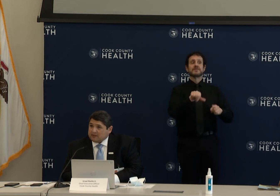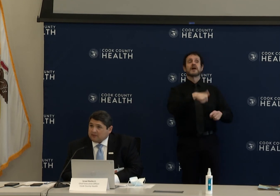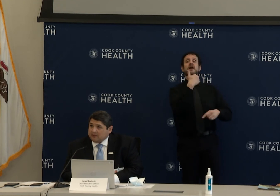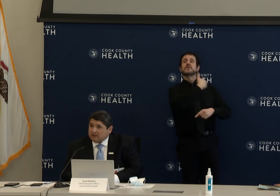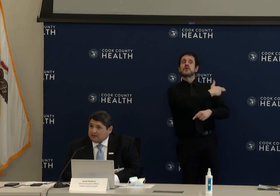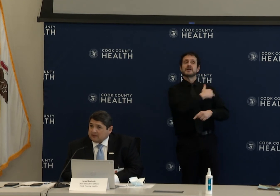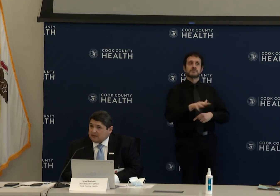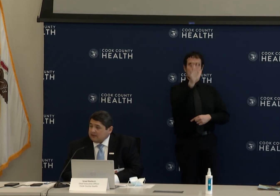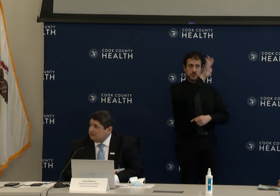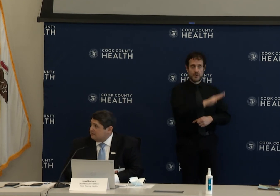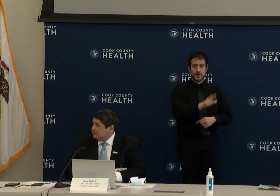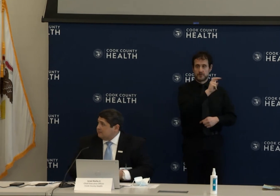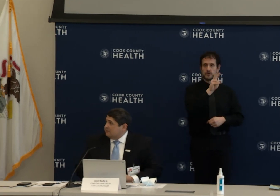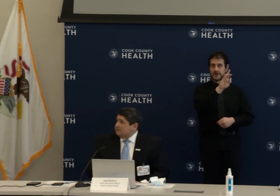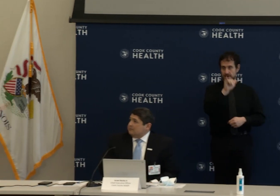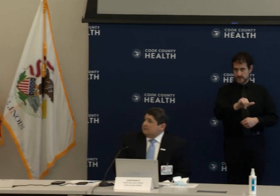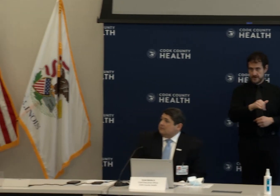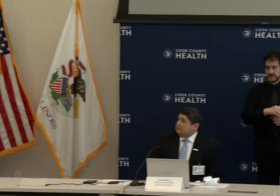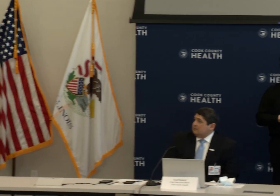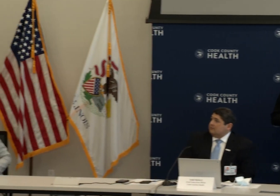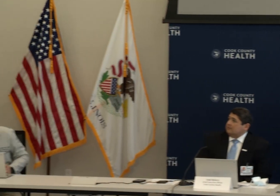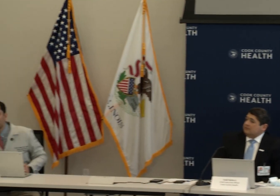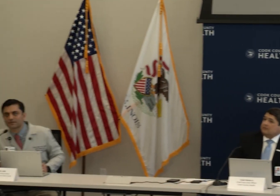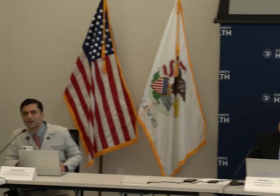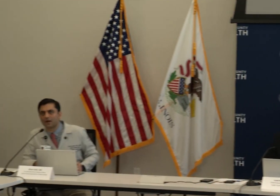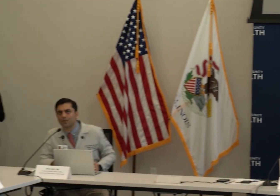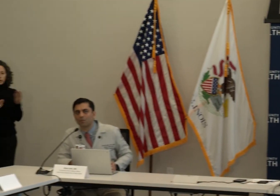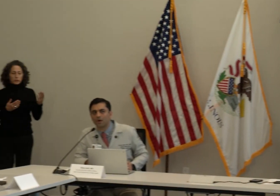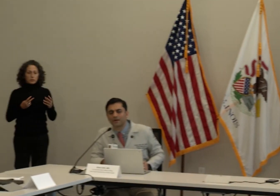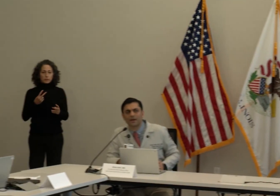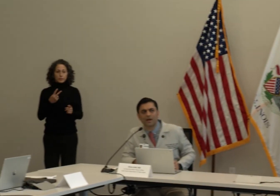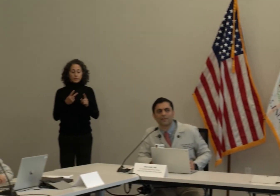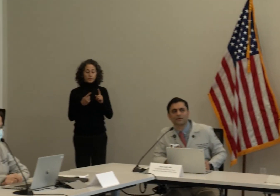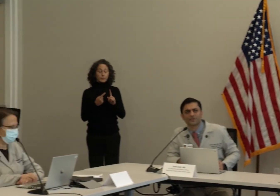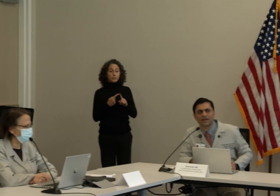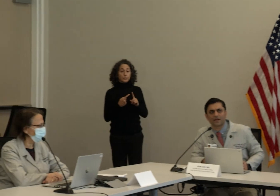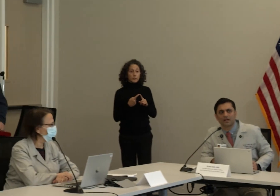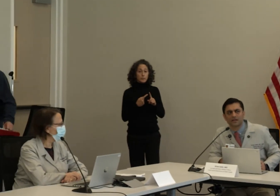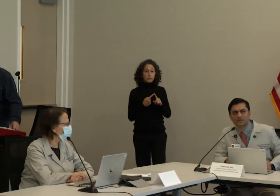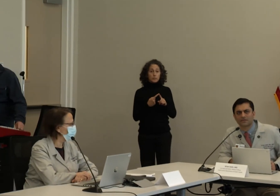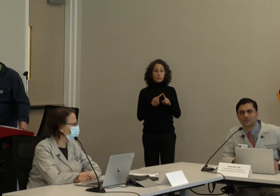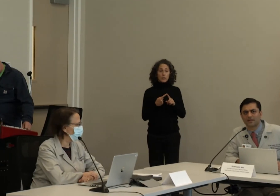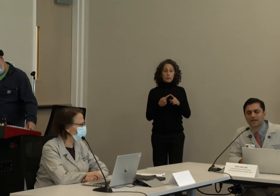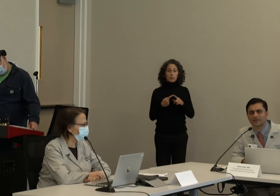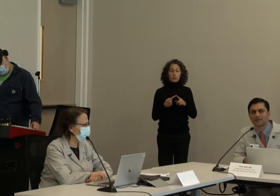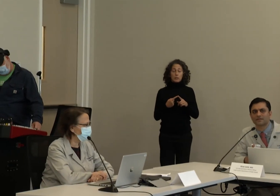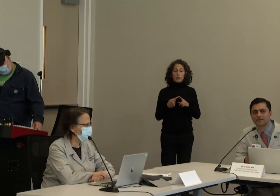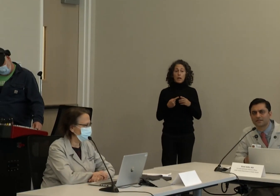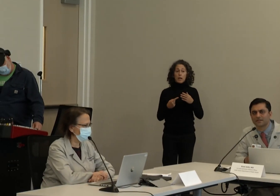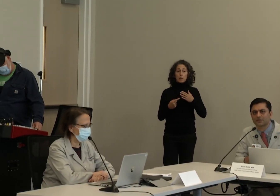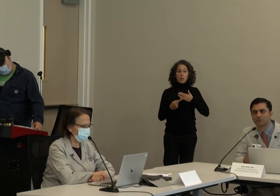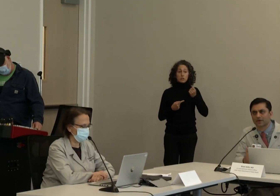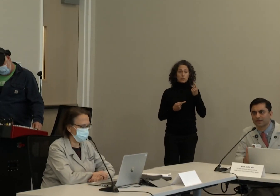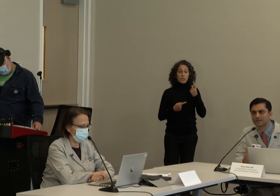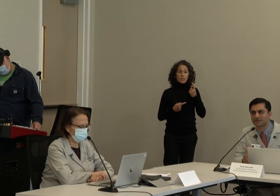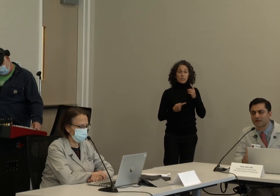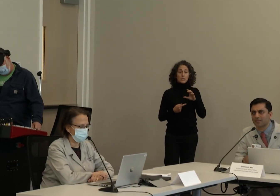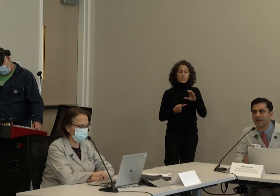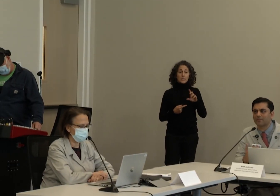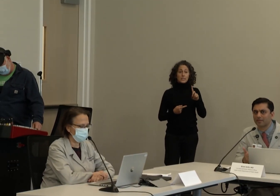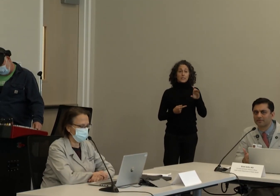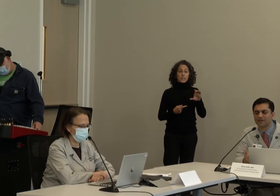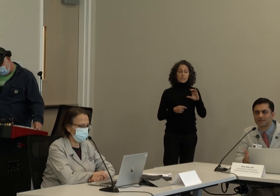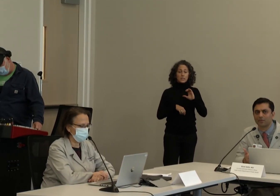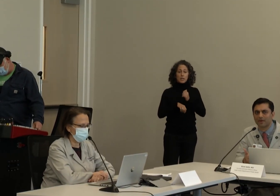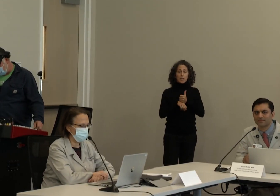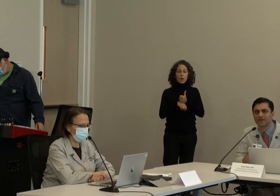we serve as a public health entity. Yeah, so two things on this. One, my understanding is that the CDC is working to set up